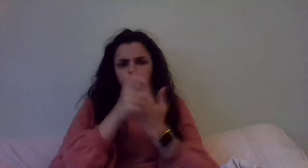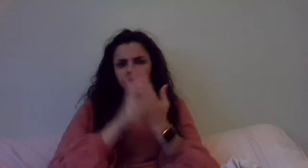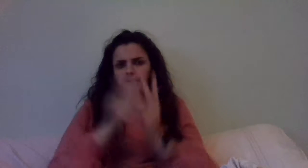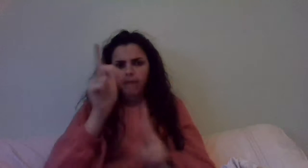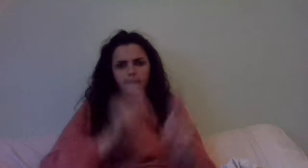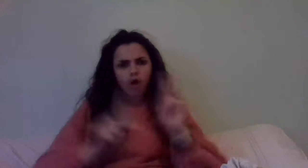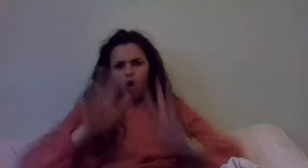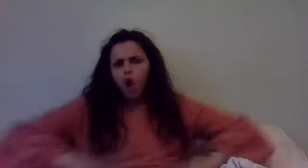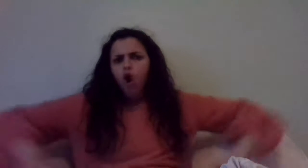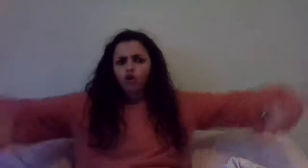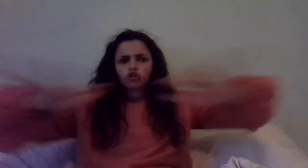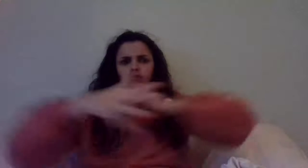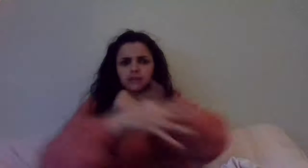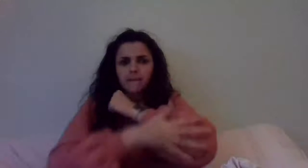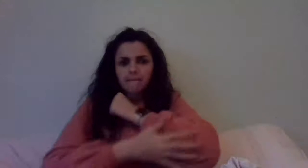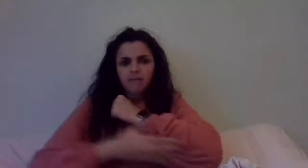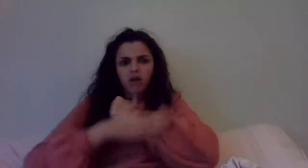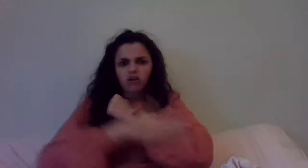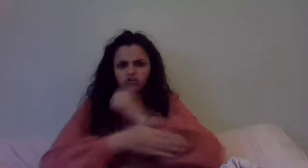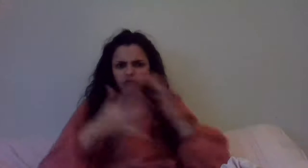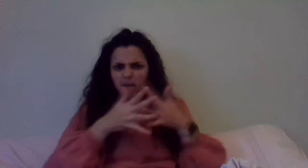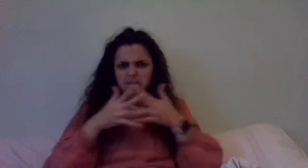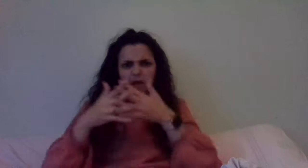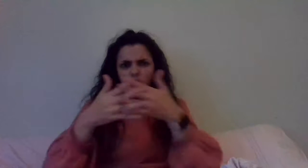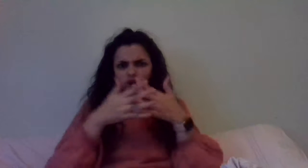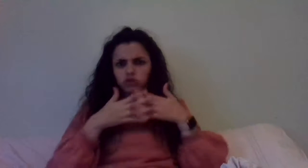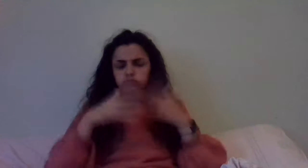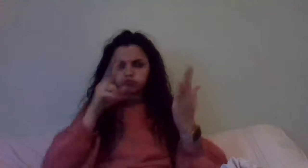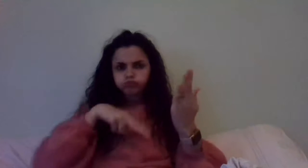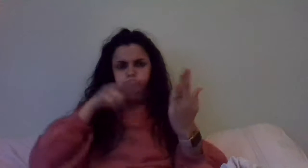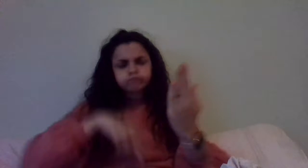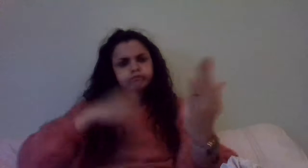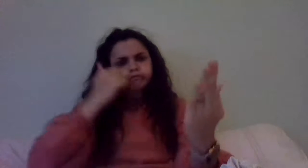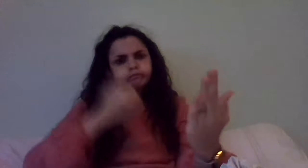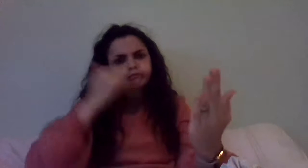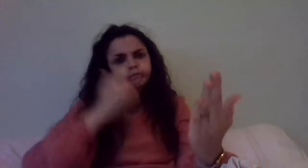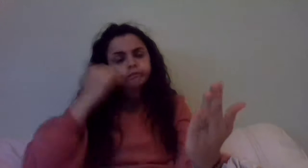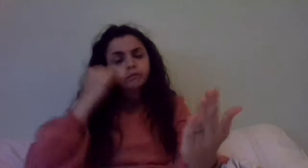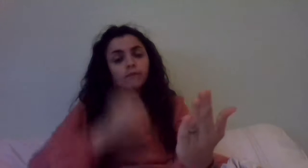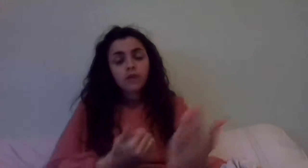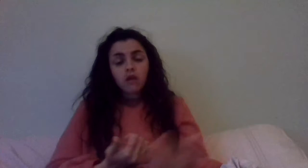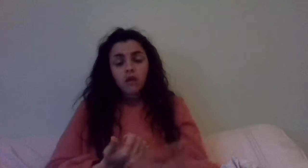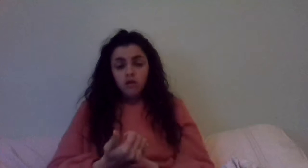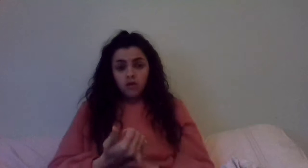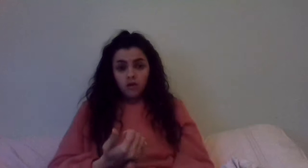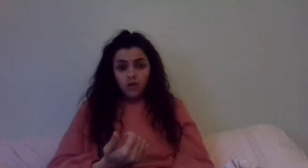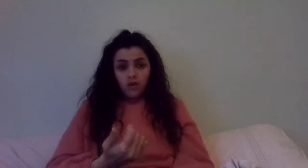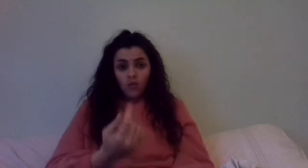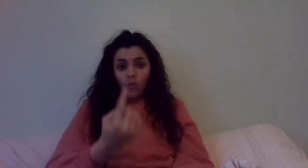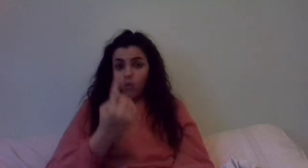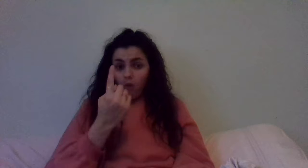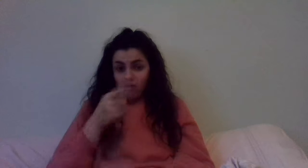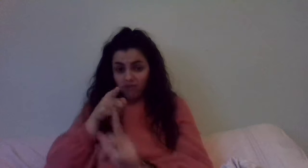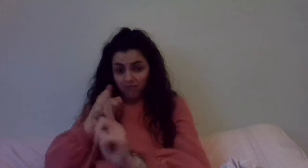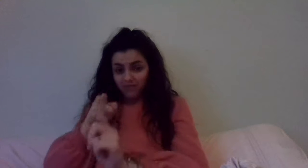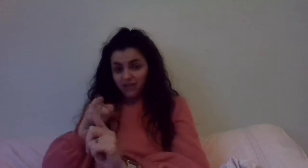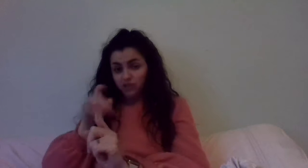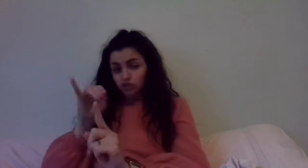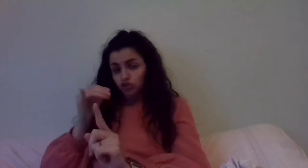reading. And one of the things that Jacob Lawrence is interested in when he is creating this series is when you look